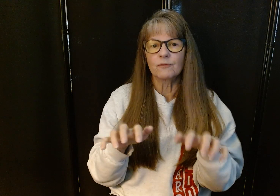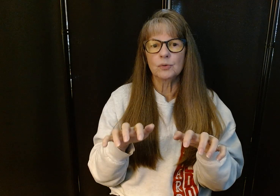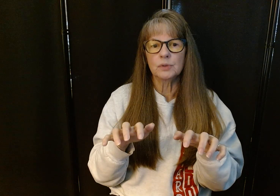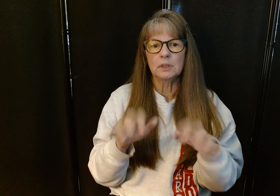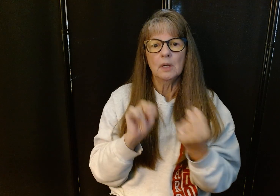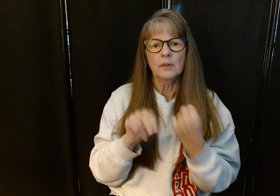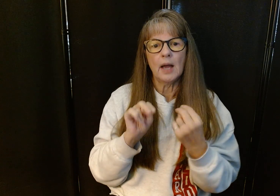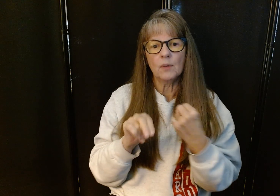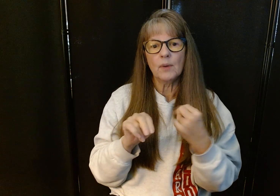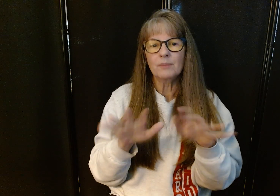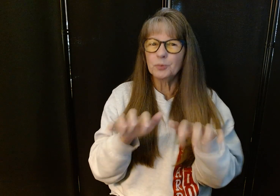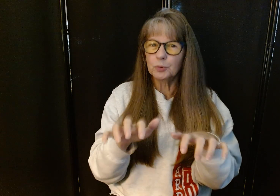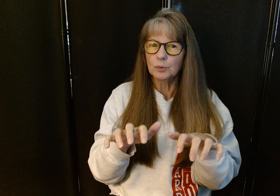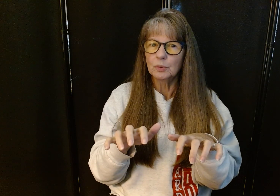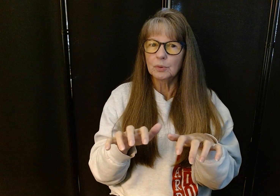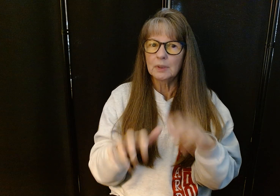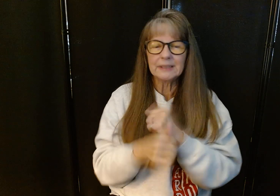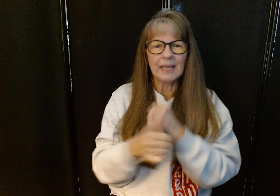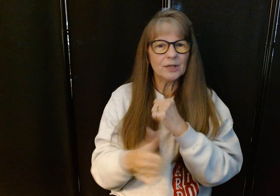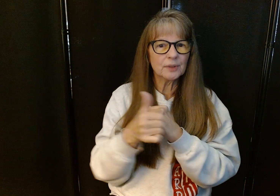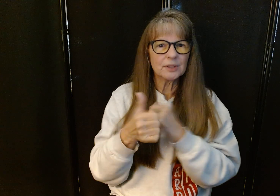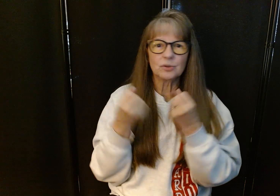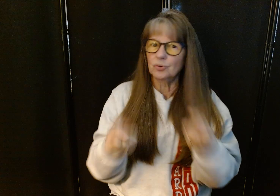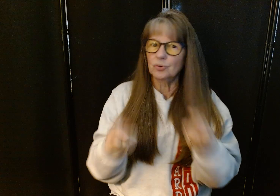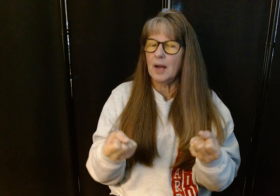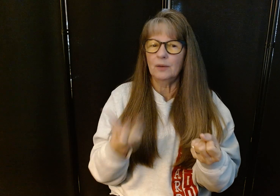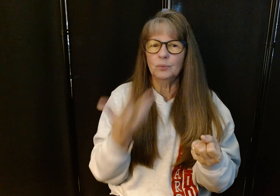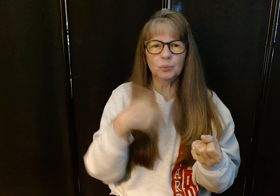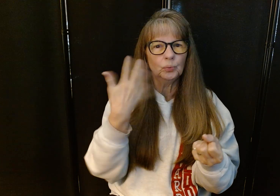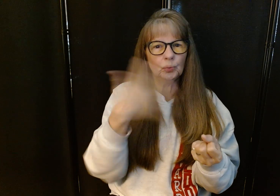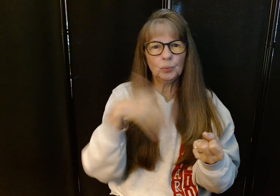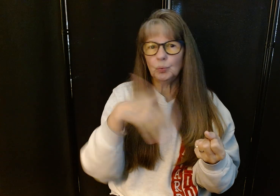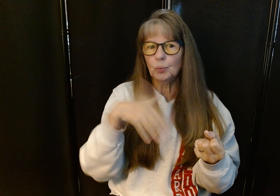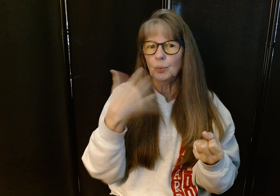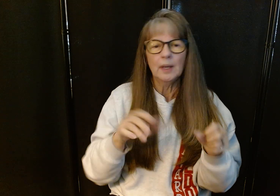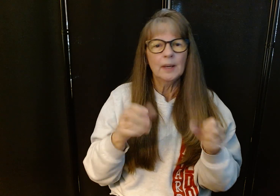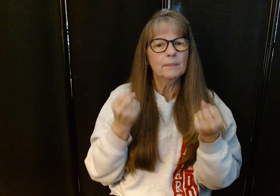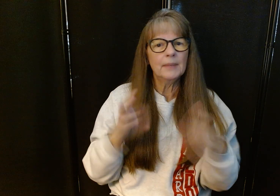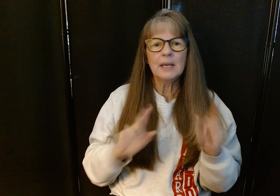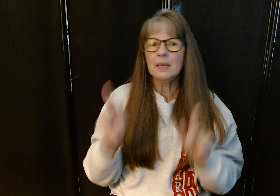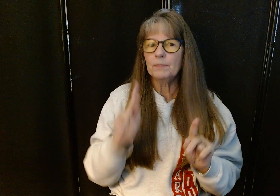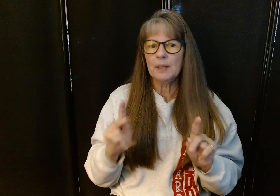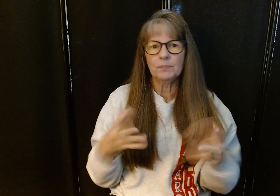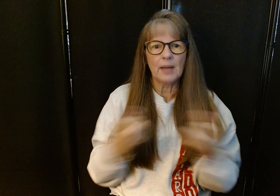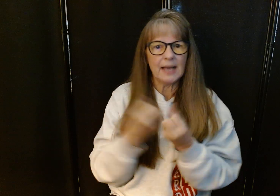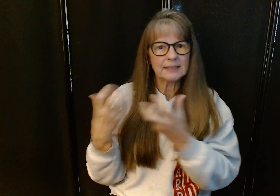frozen. Highway, dangerous to drive. Ooh, many people, accident.